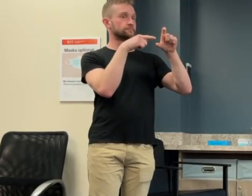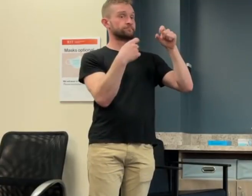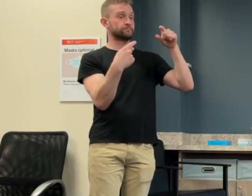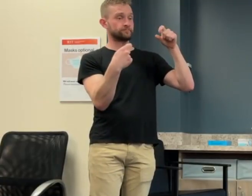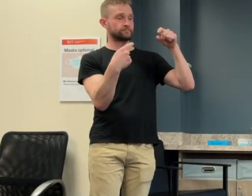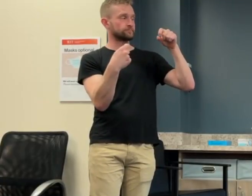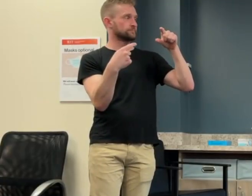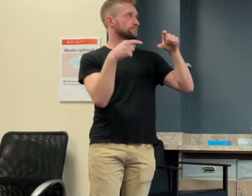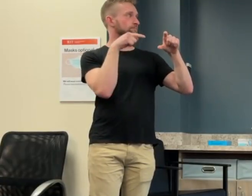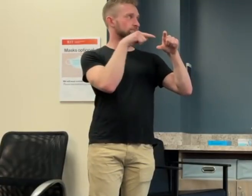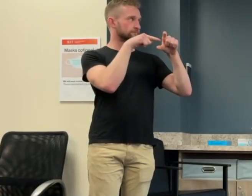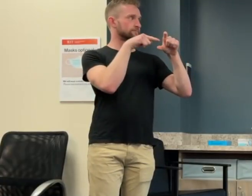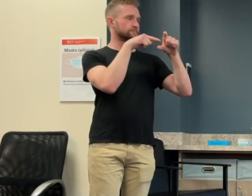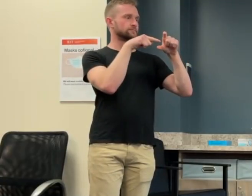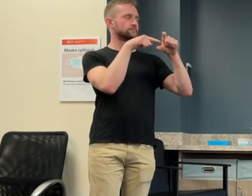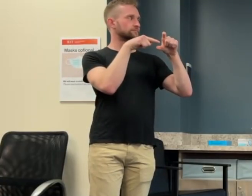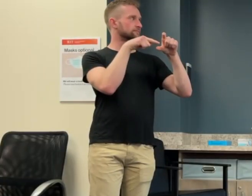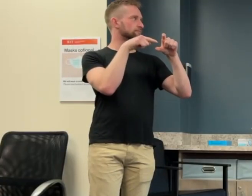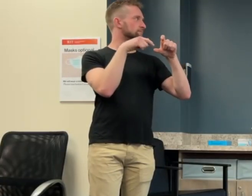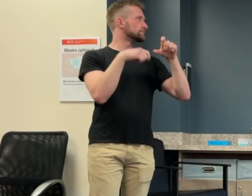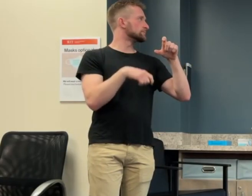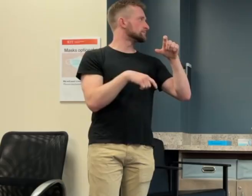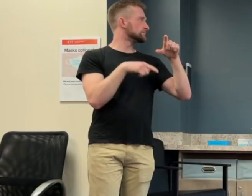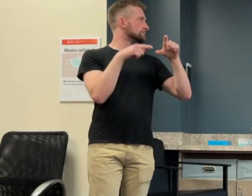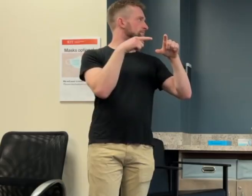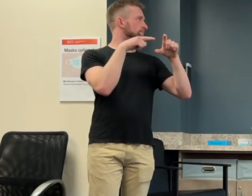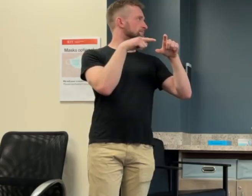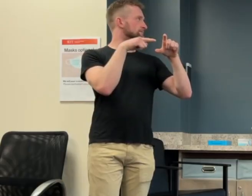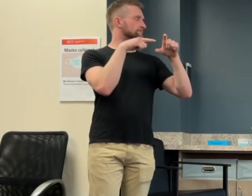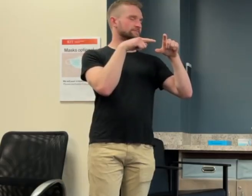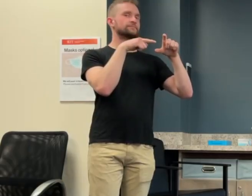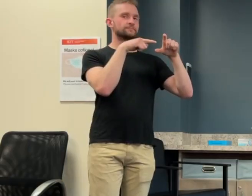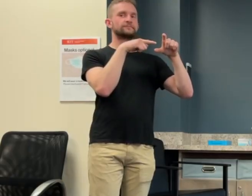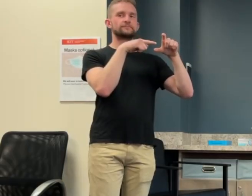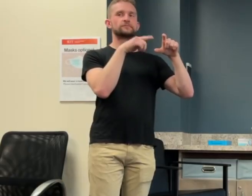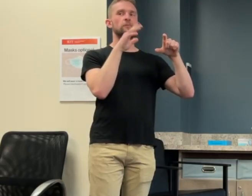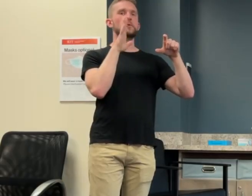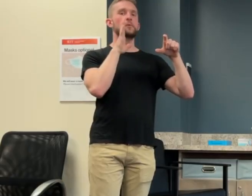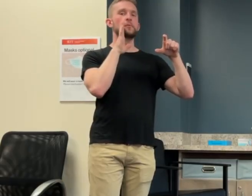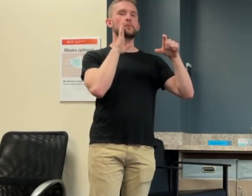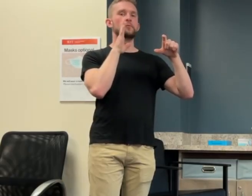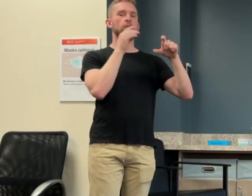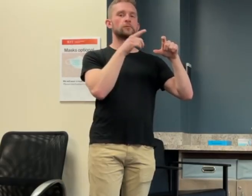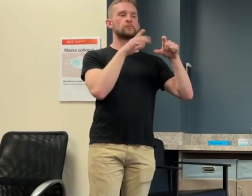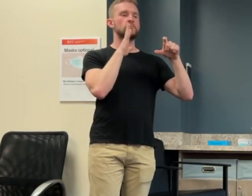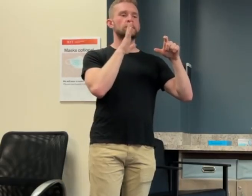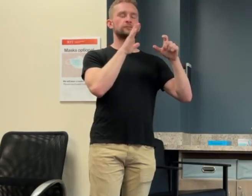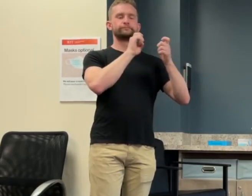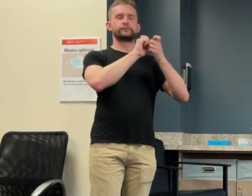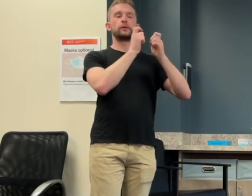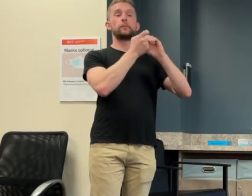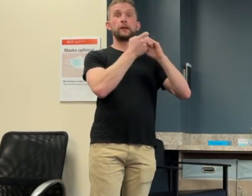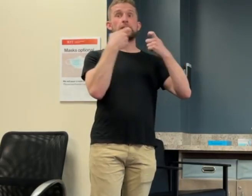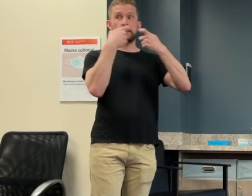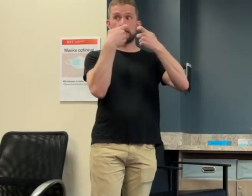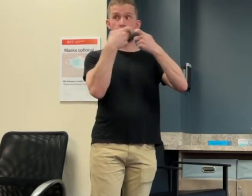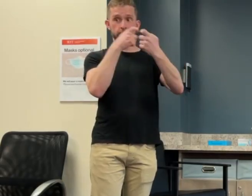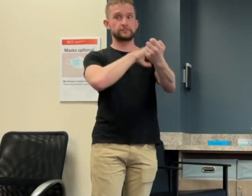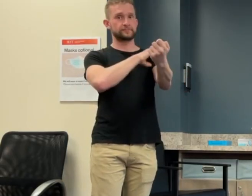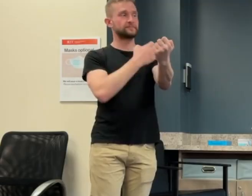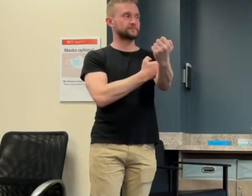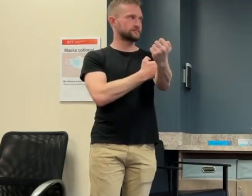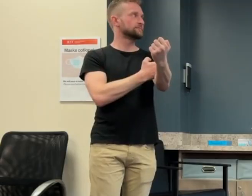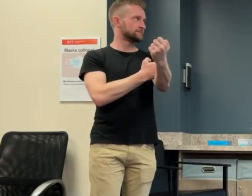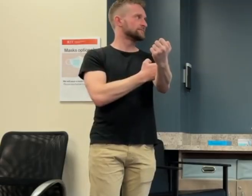And then the signal is converted into electrical energy. And then that